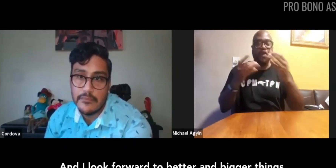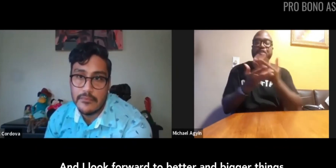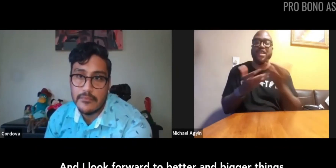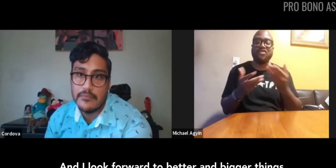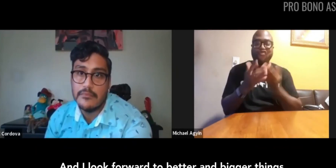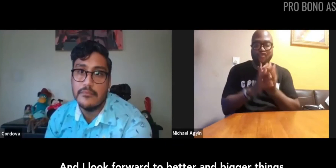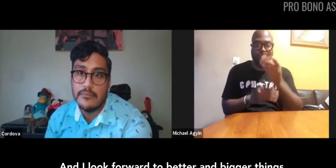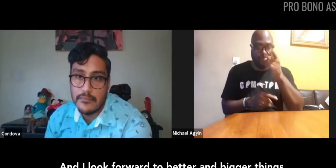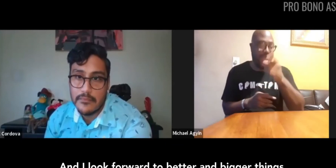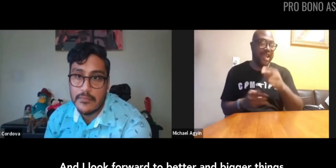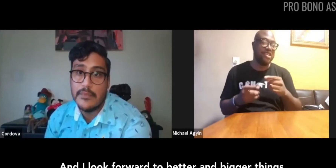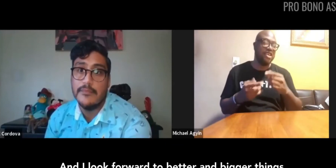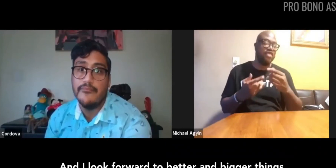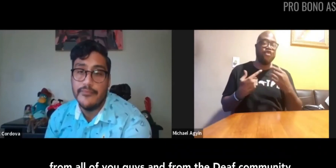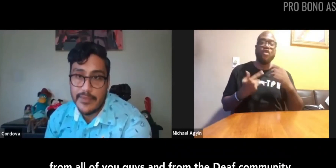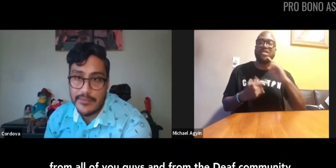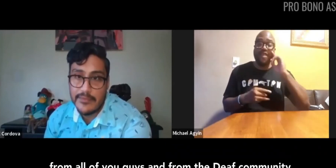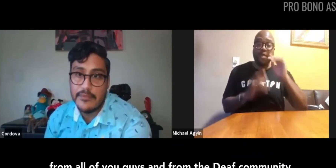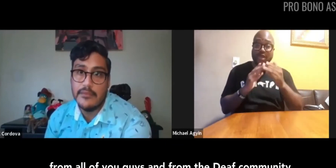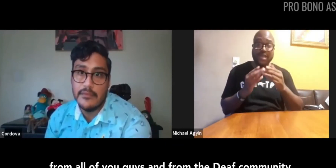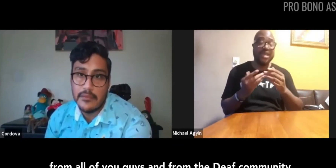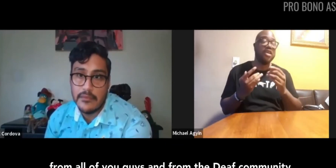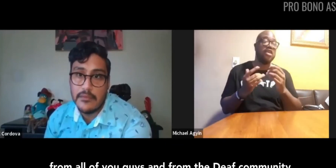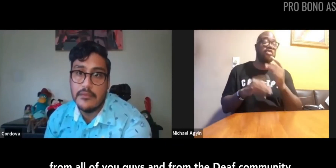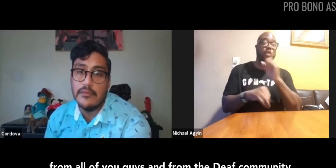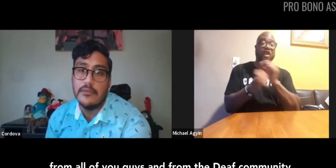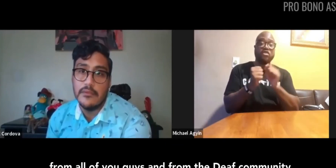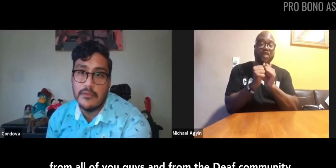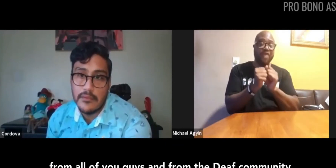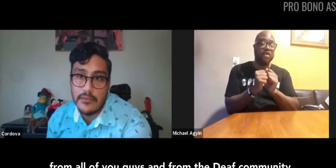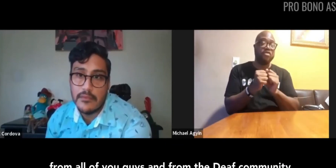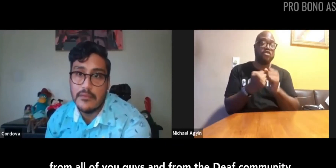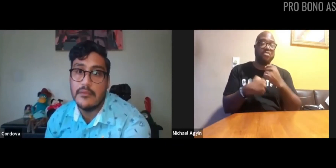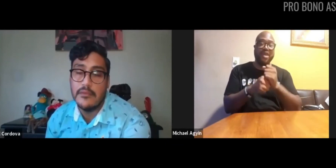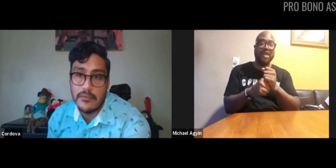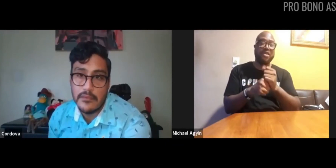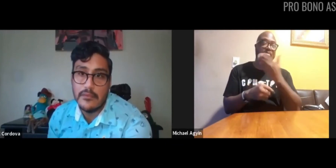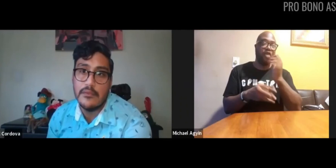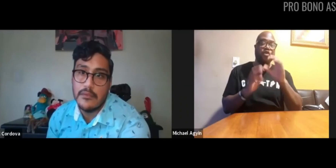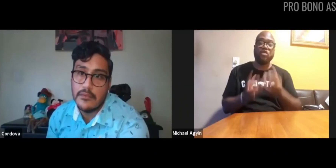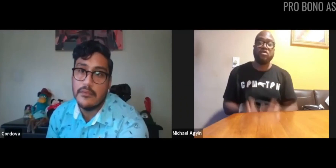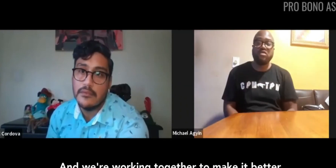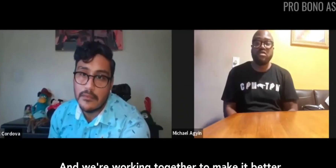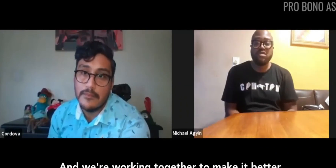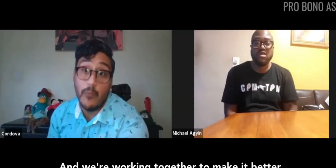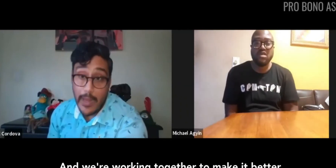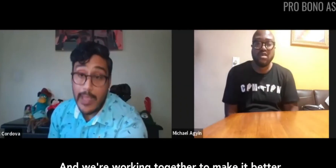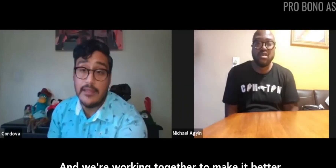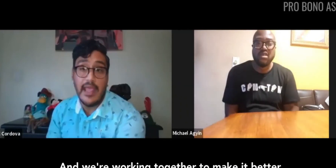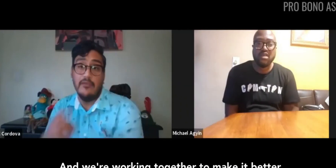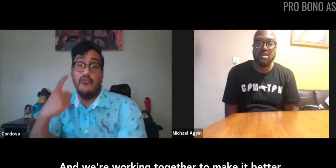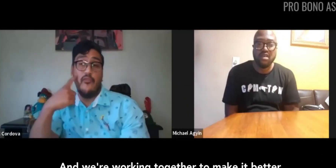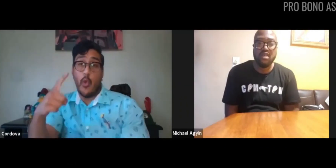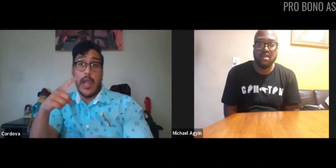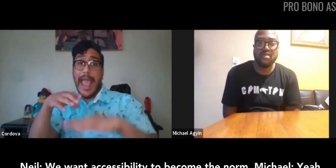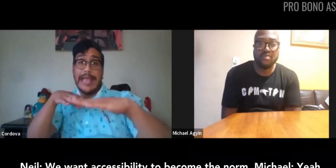And I look forward to better and bigger things from all of you guys. And from the deaf community. And we're working together to